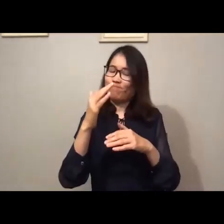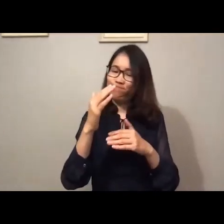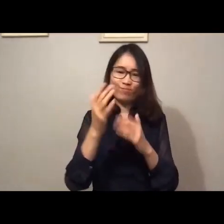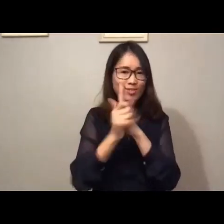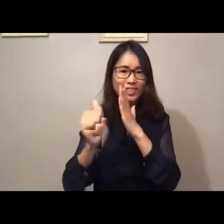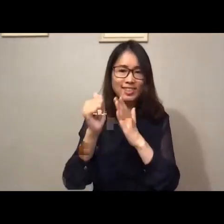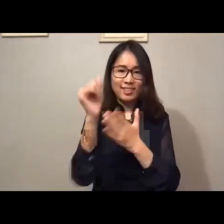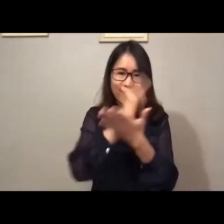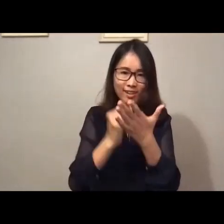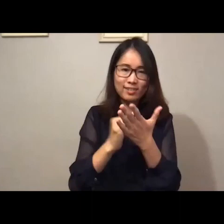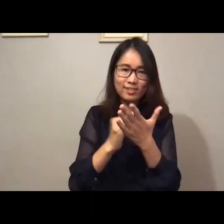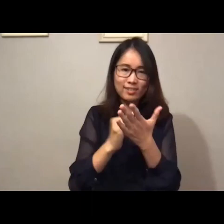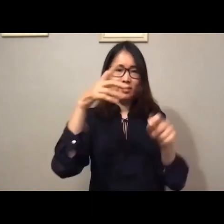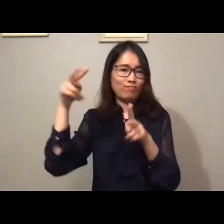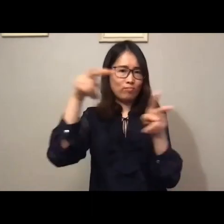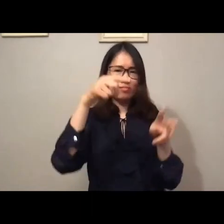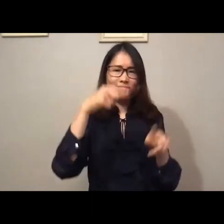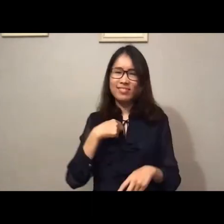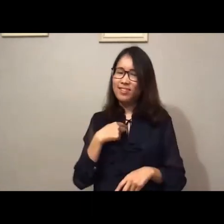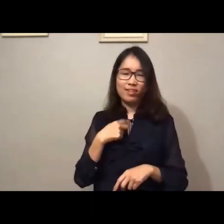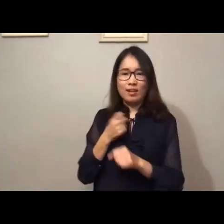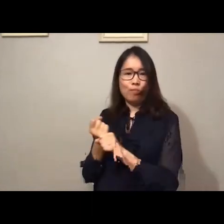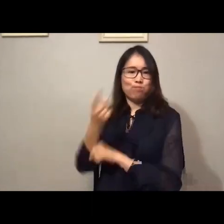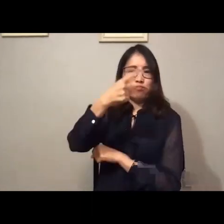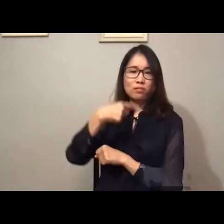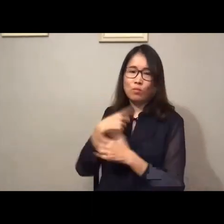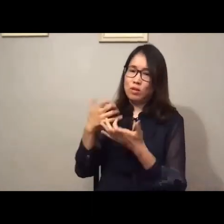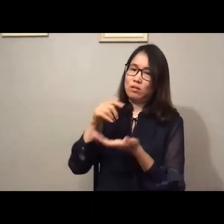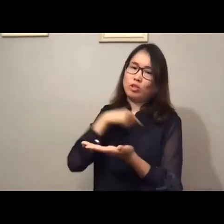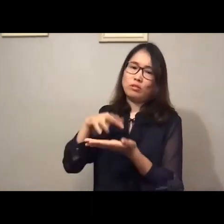cutting. I was very, very good at that.